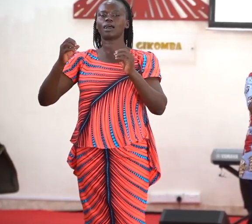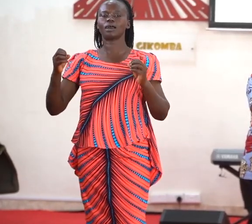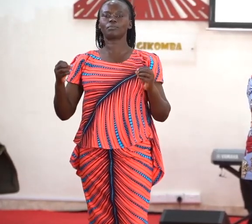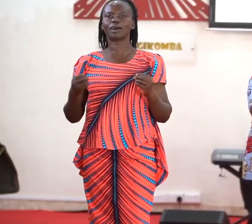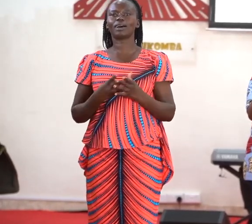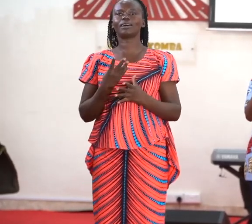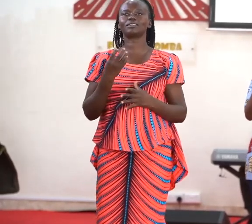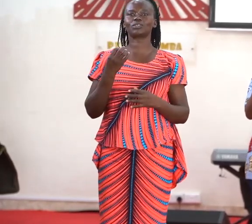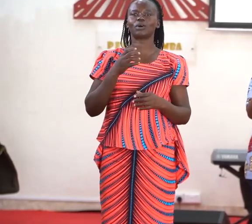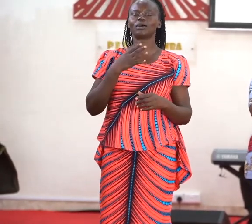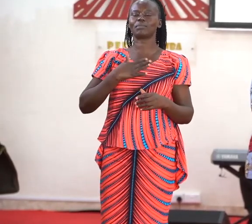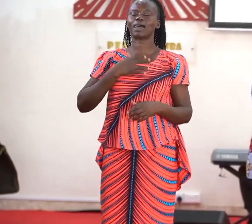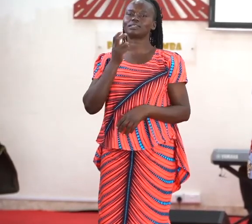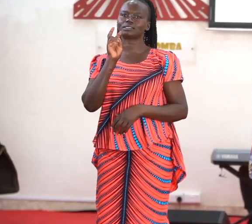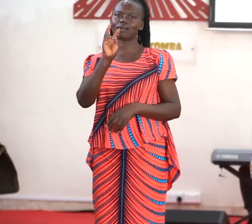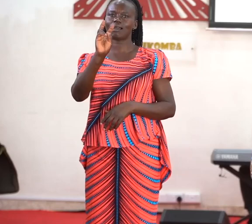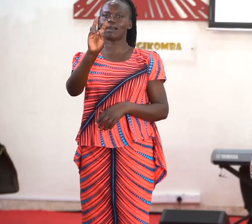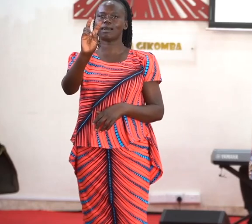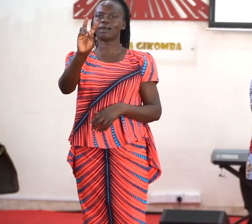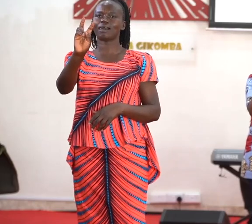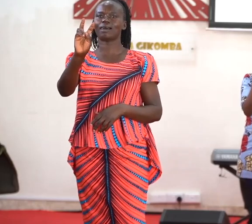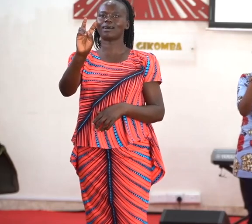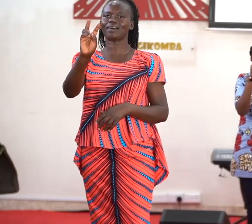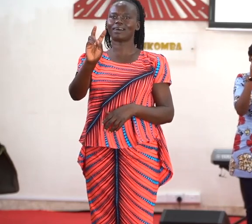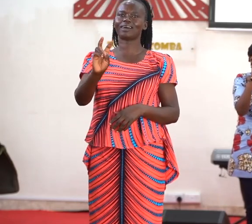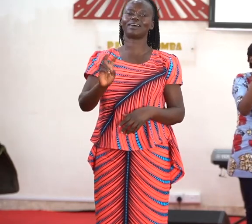rapture now burst on my